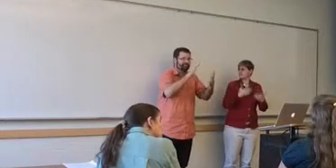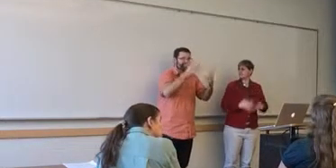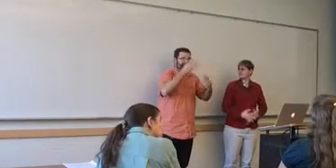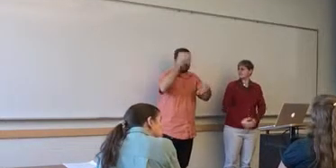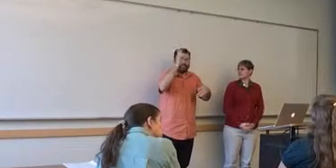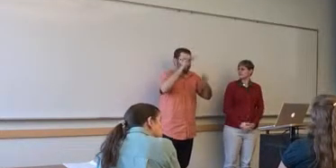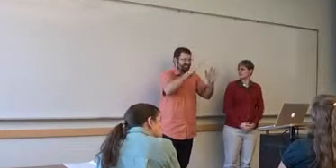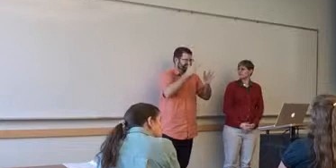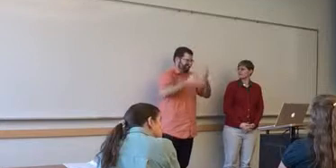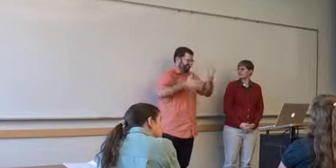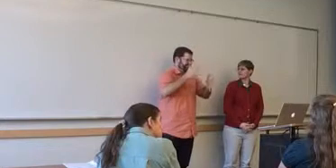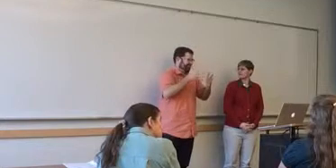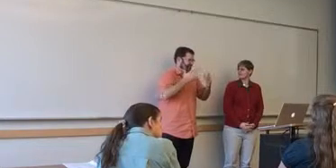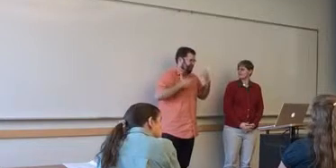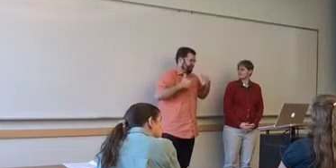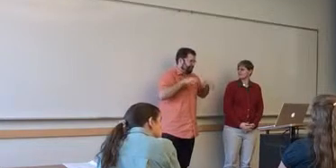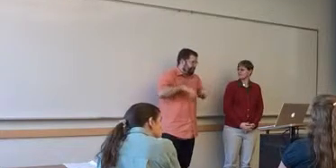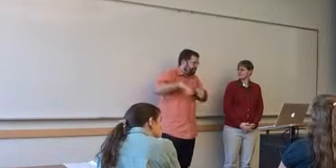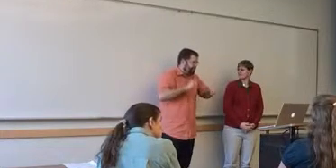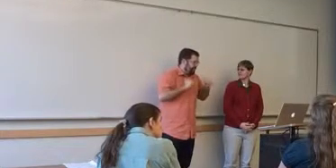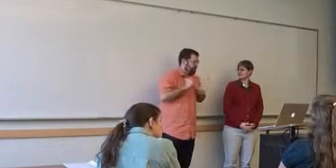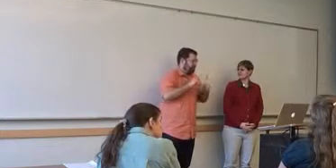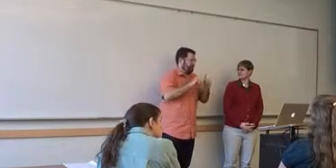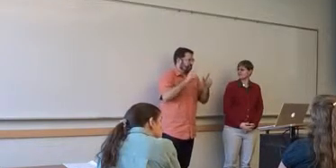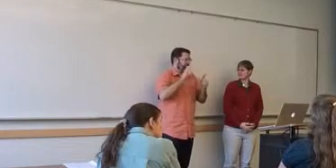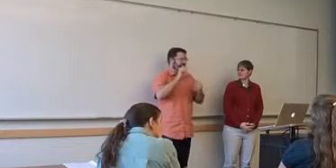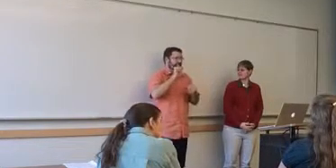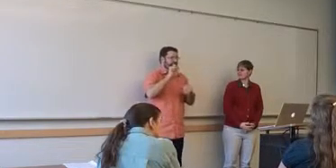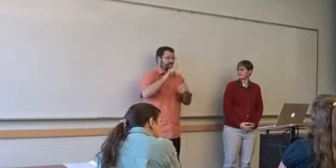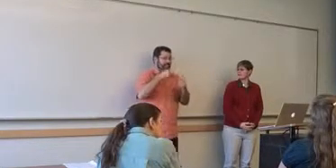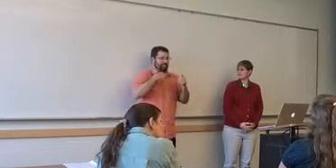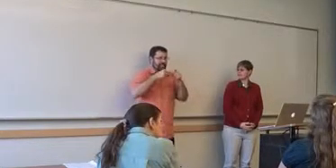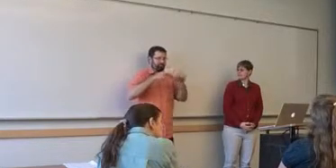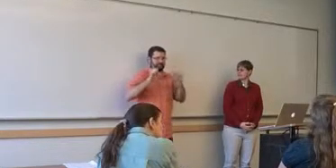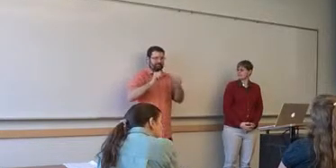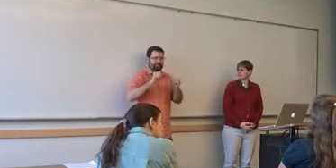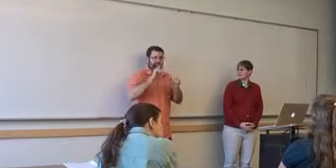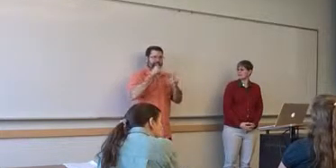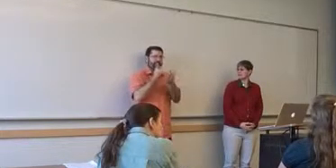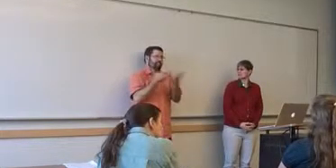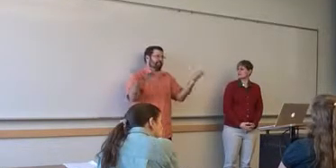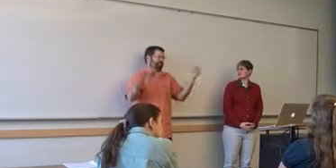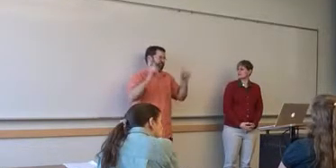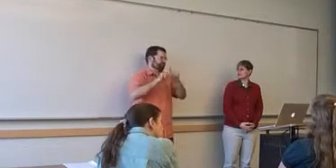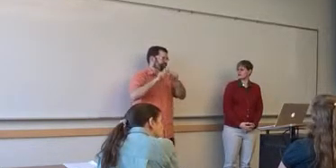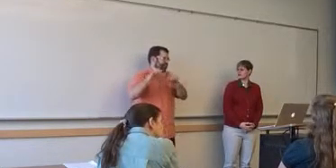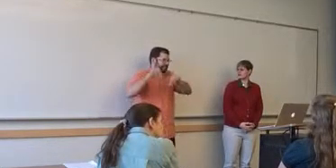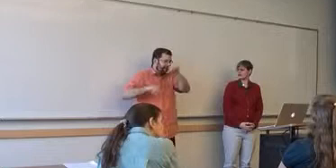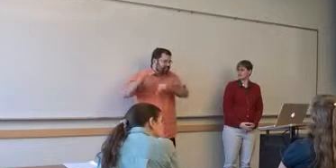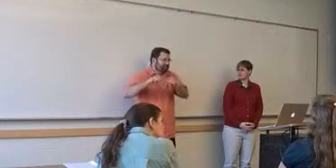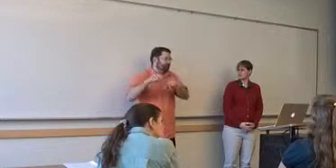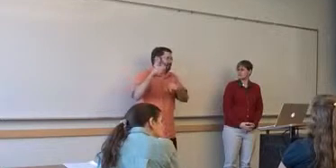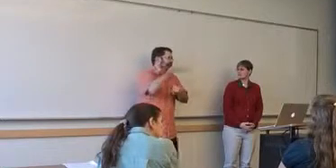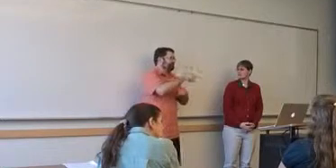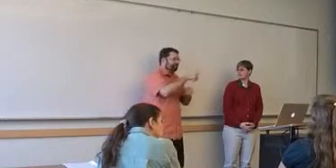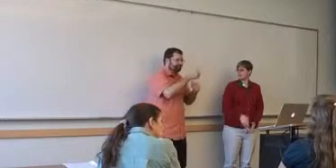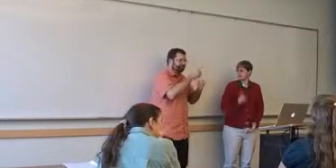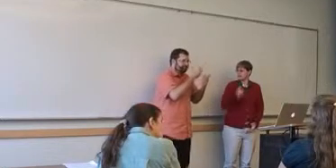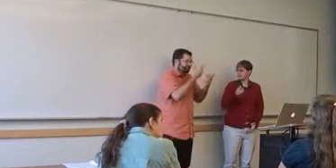can't talk about in-depth thing, you know, God and religion. It's all about body motion. But with language, you can actually talk about any topic. You can talk